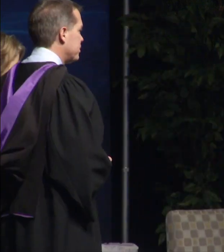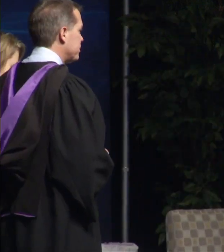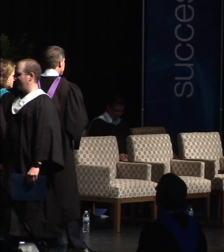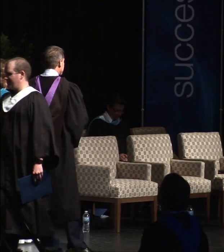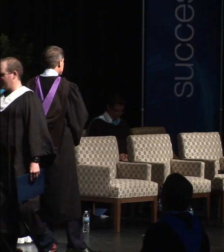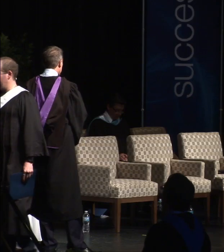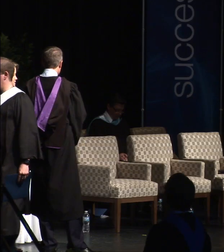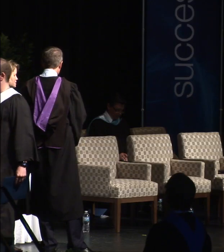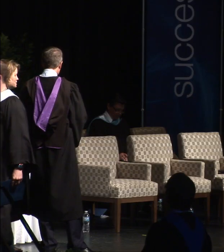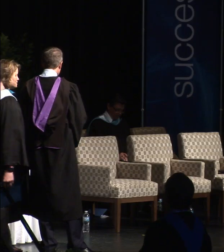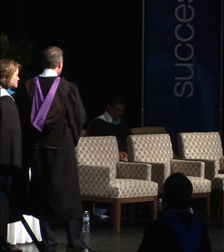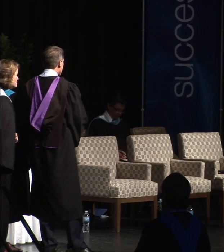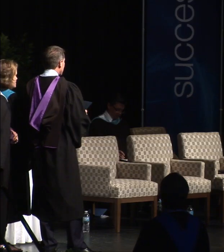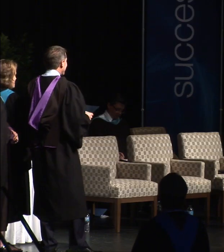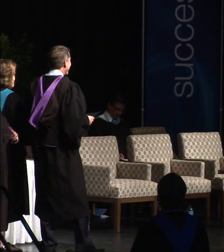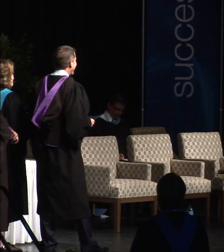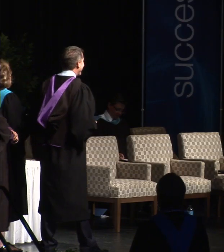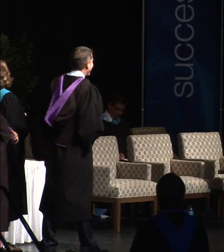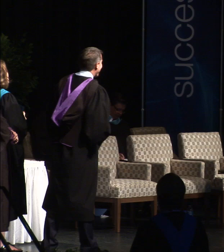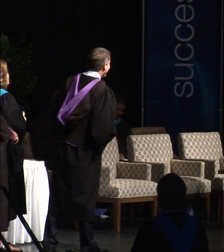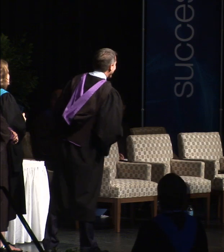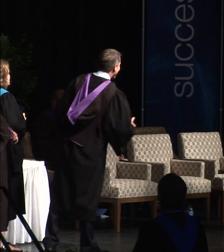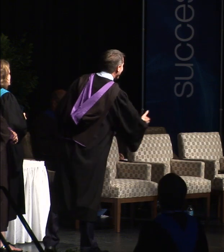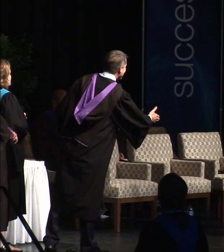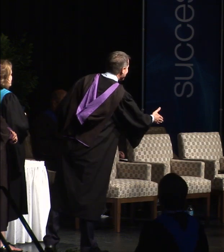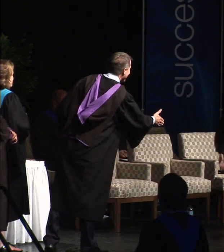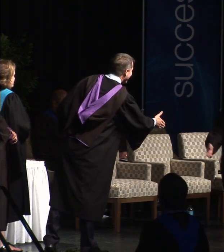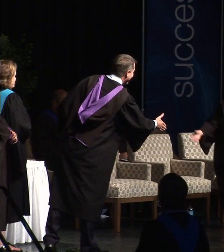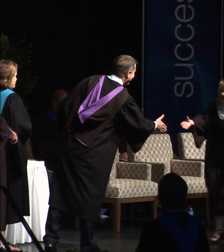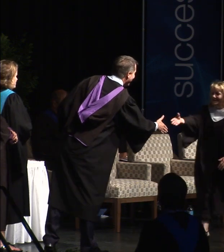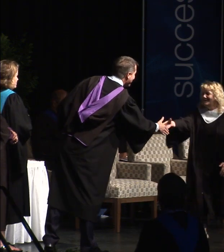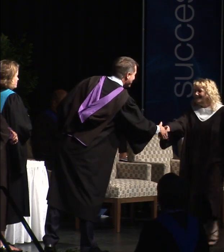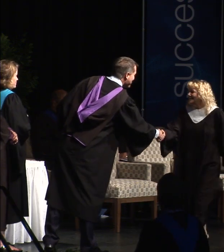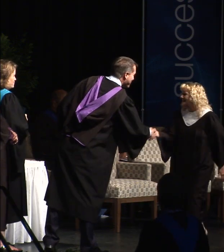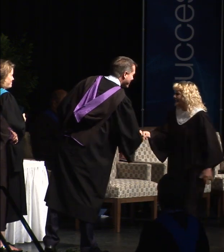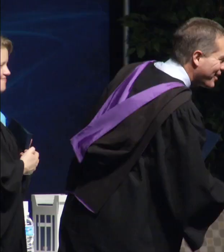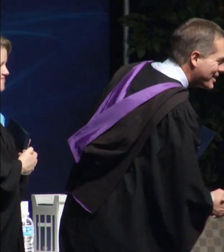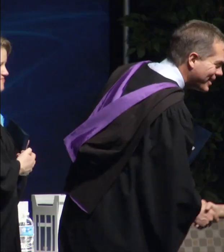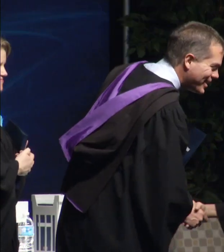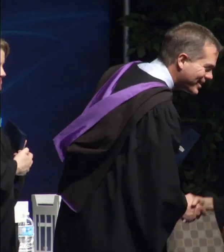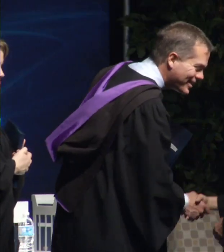Elizabeth Diane Fior, honors.